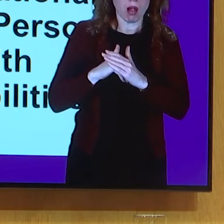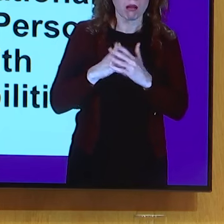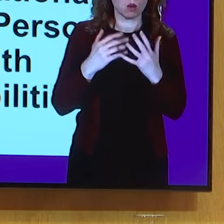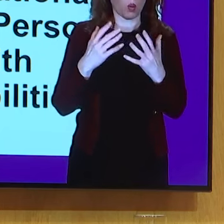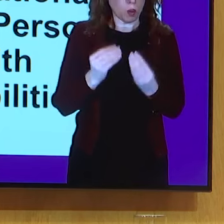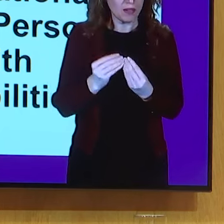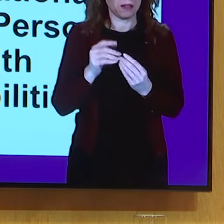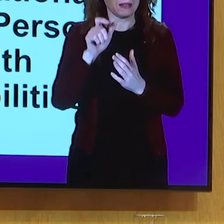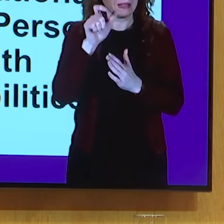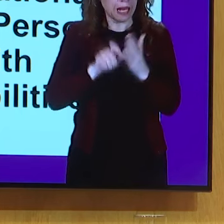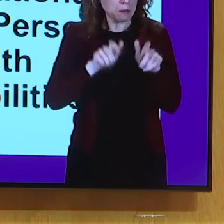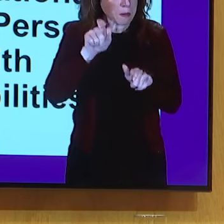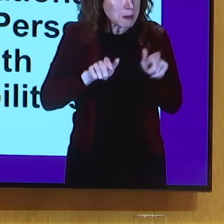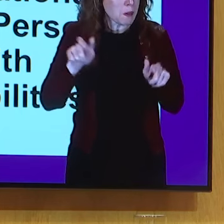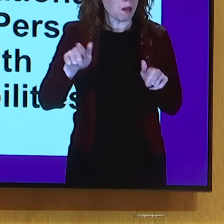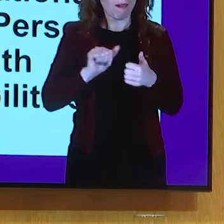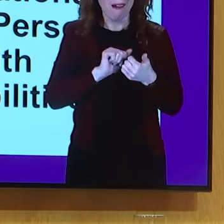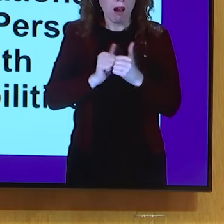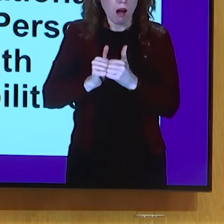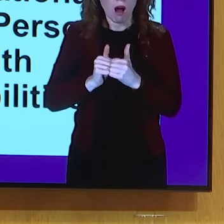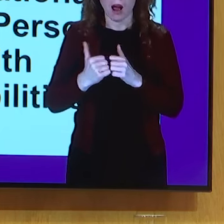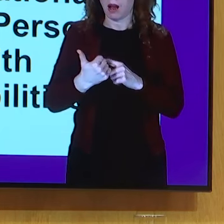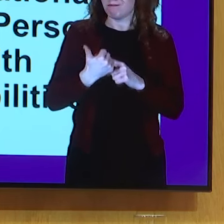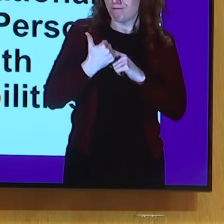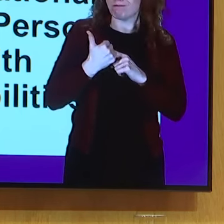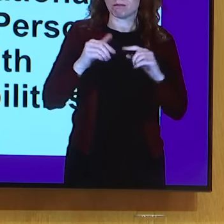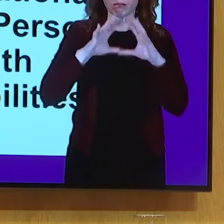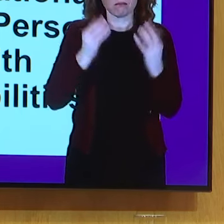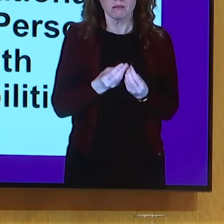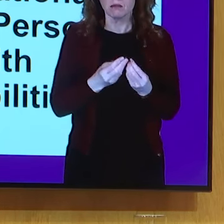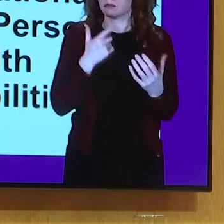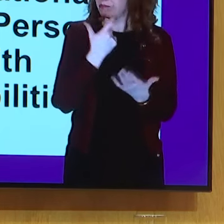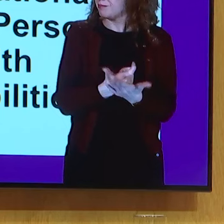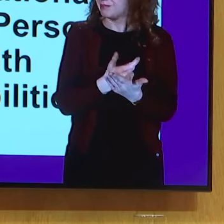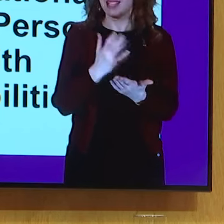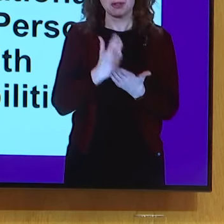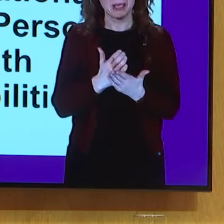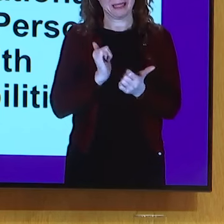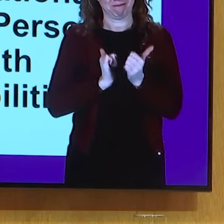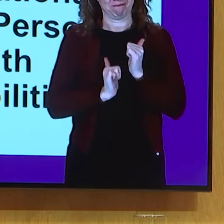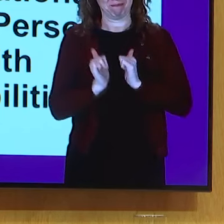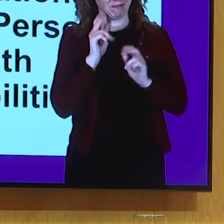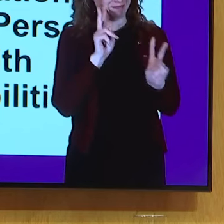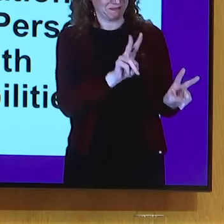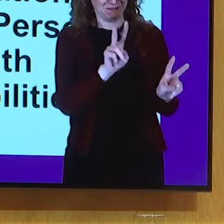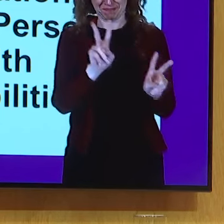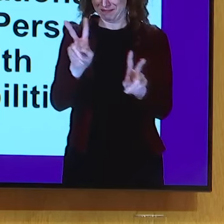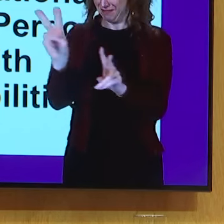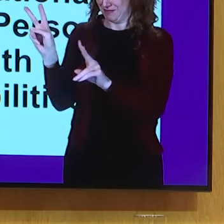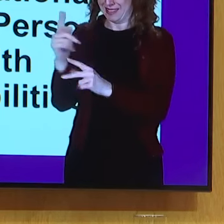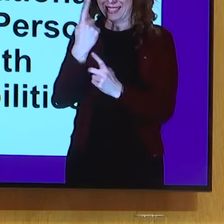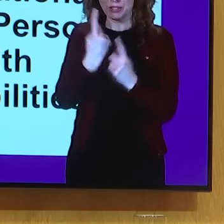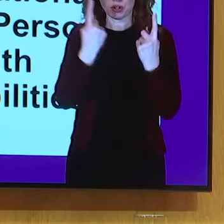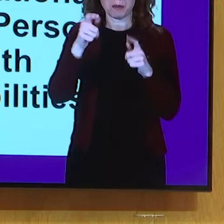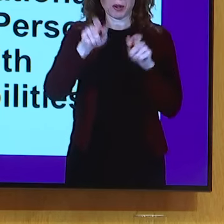our allies, our friends, our colleagues, and our movement. And I can't tell you how proud I am to look out at every single one of you